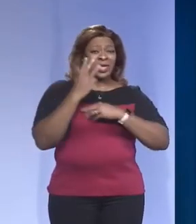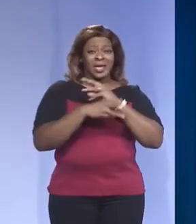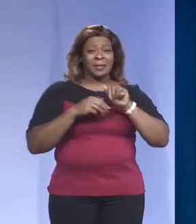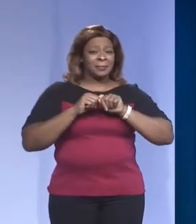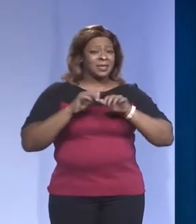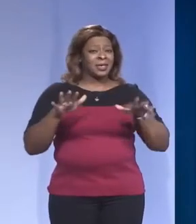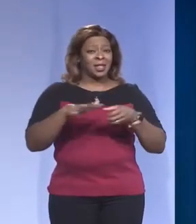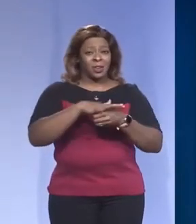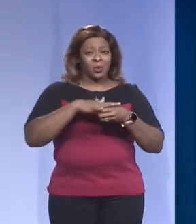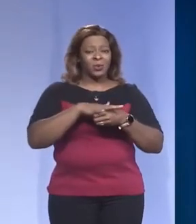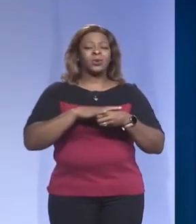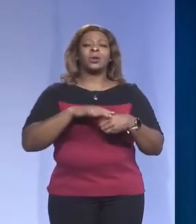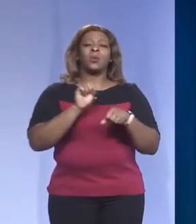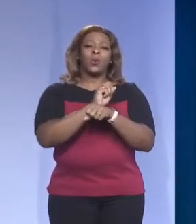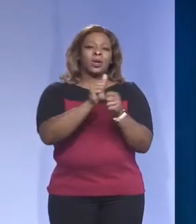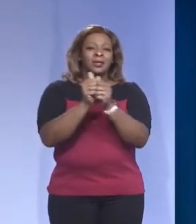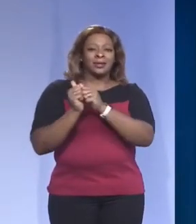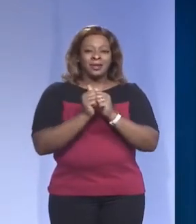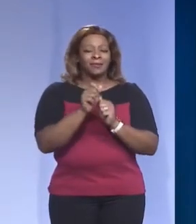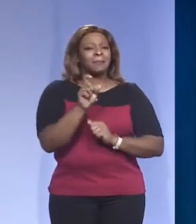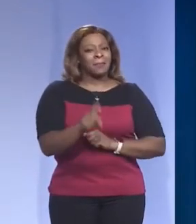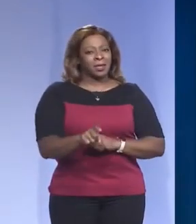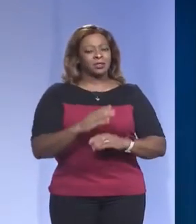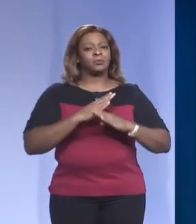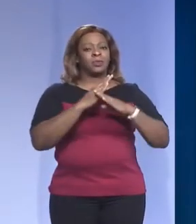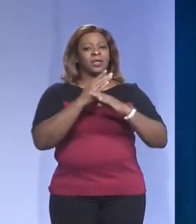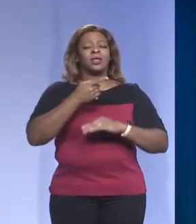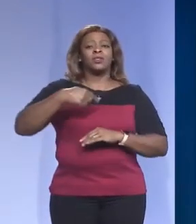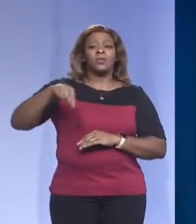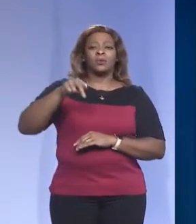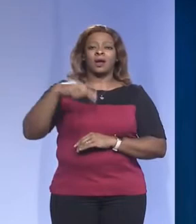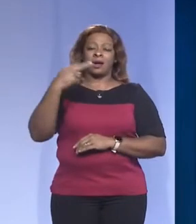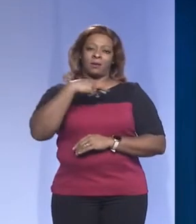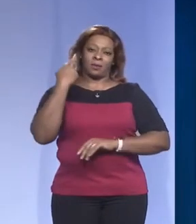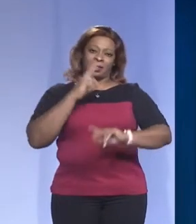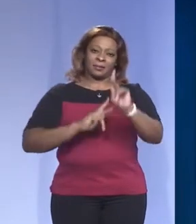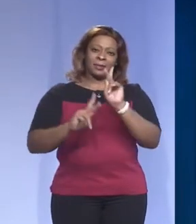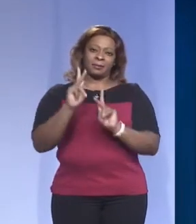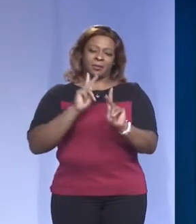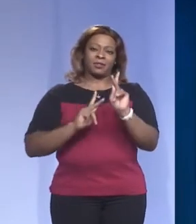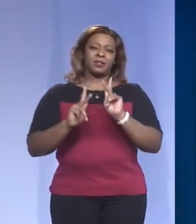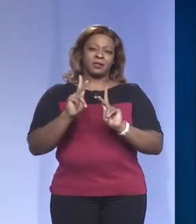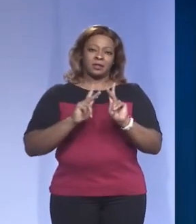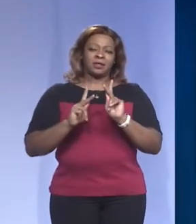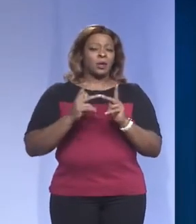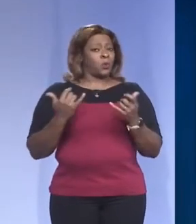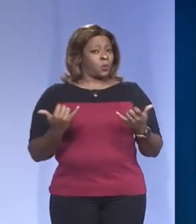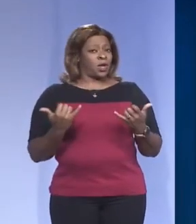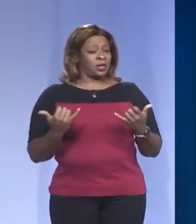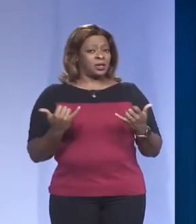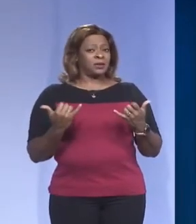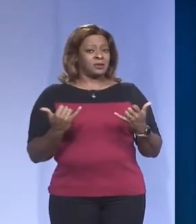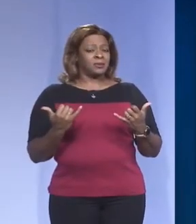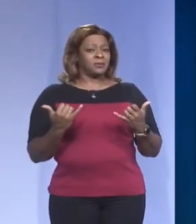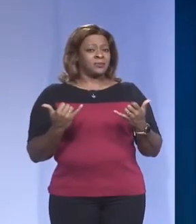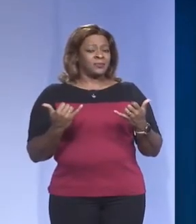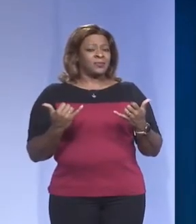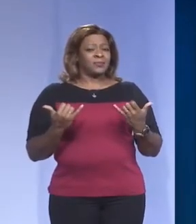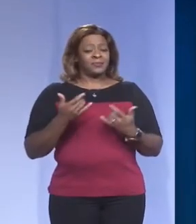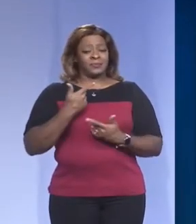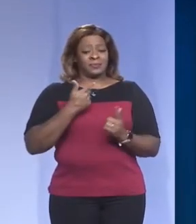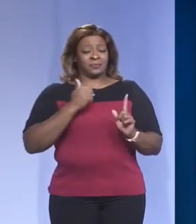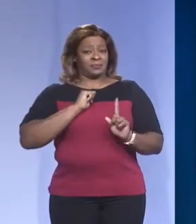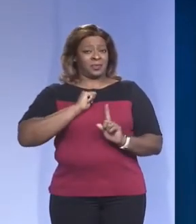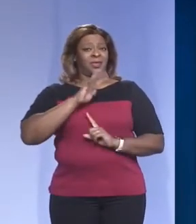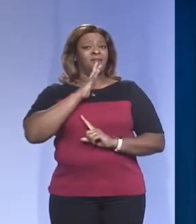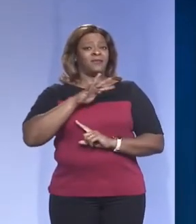need everyone working together to protect those at increased risk. And right now, being 55 years